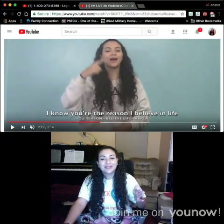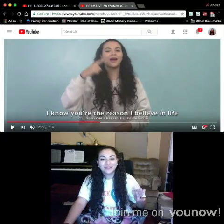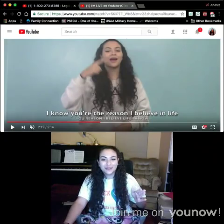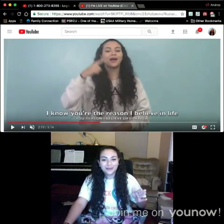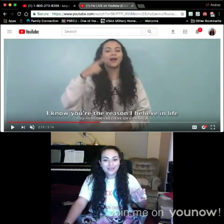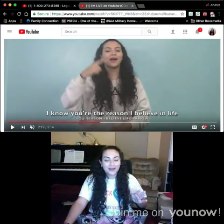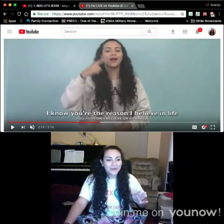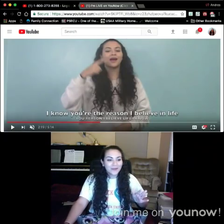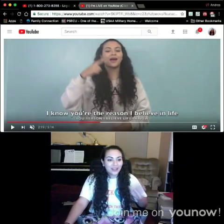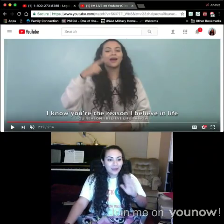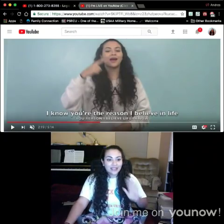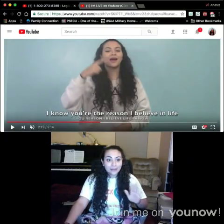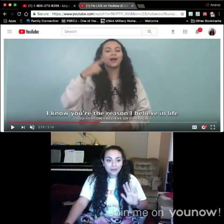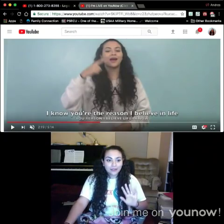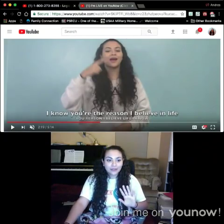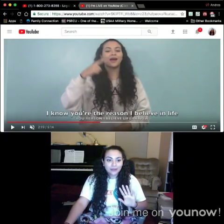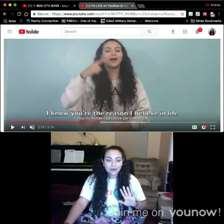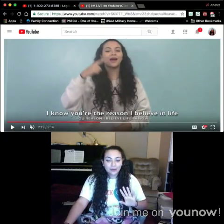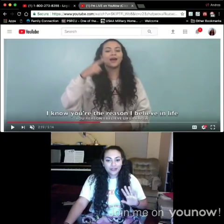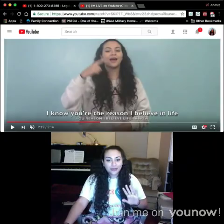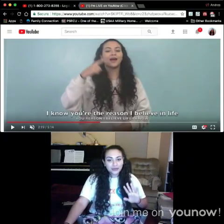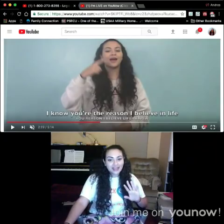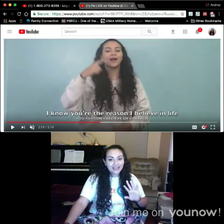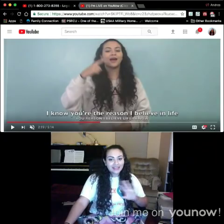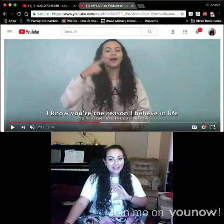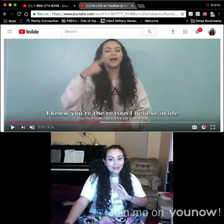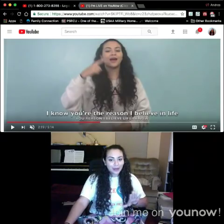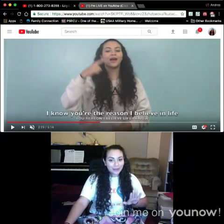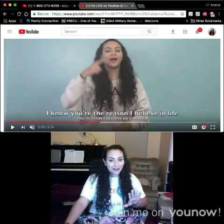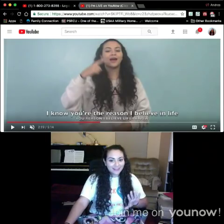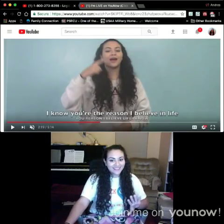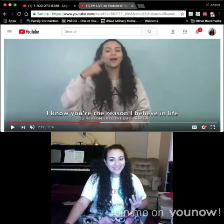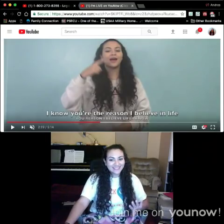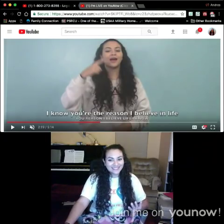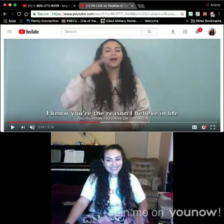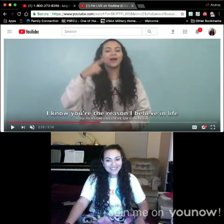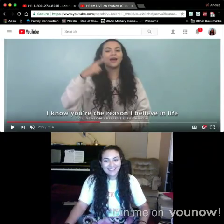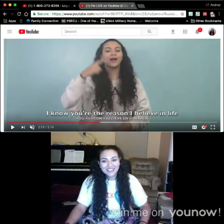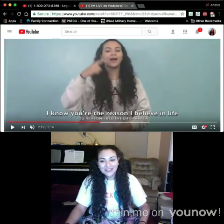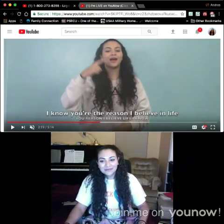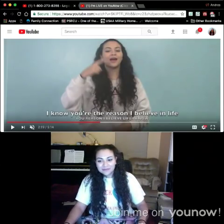streaming on YouTube as well. And I want to keep it up on YouTube, and in order to do that, no copyright.